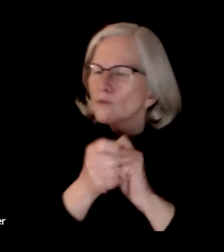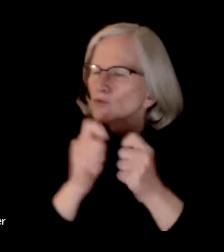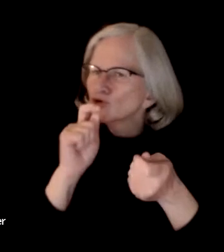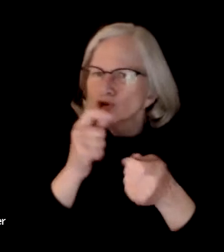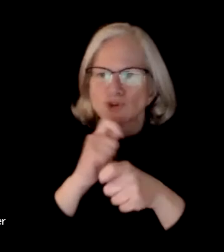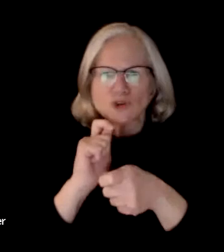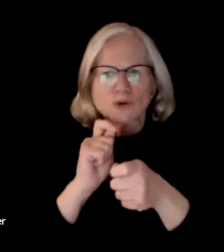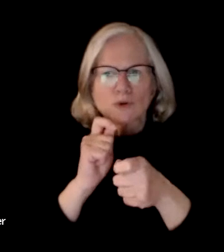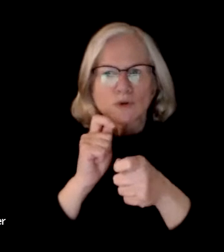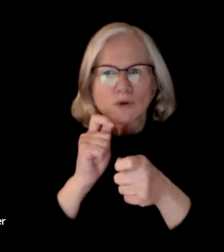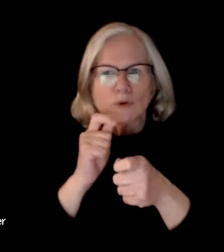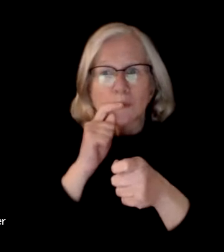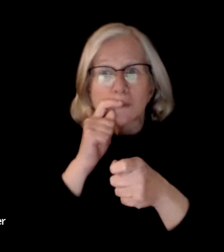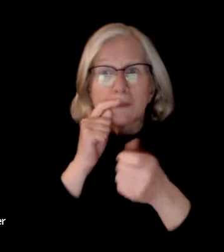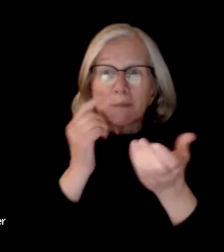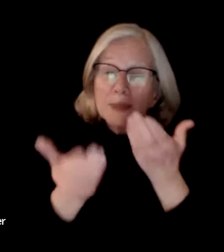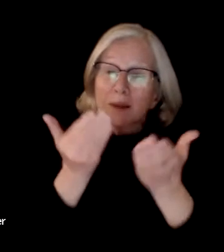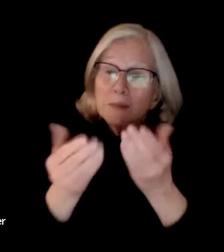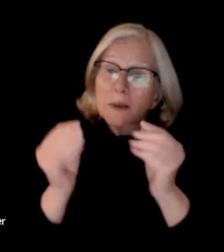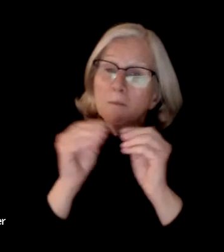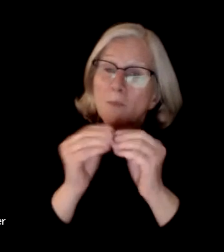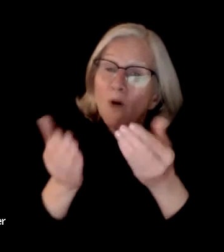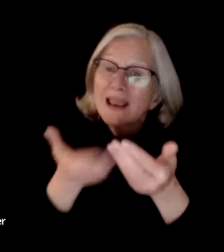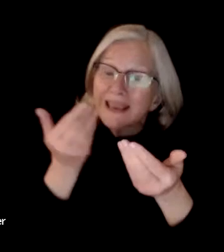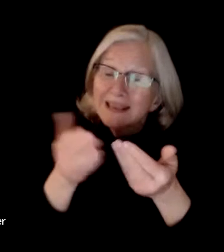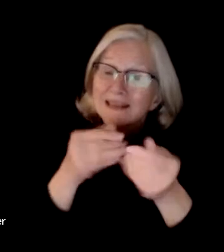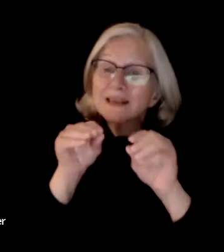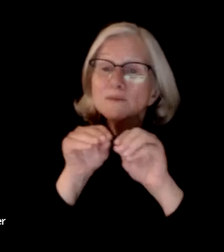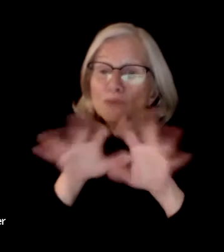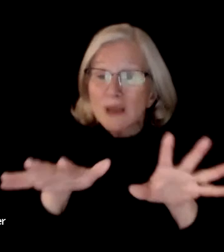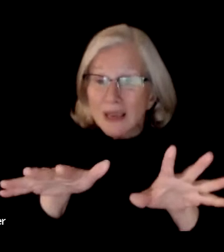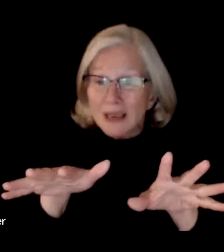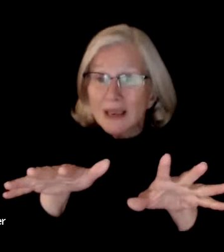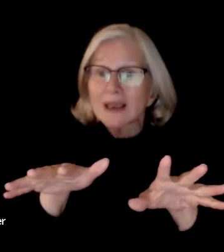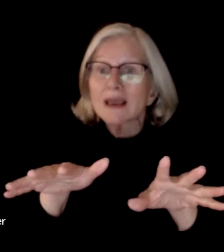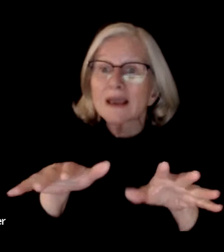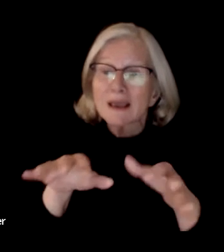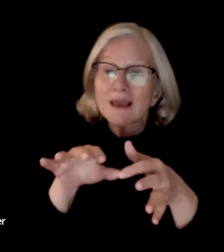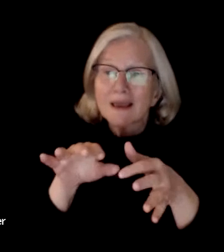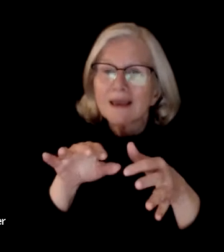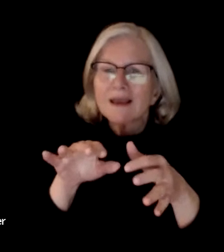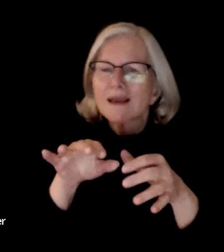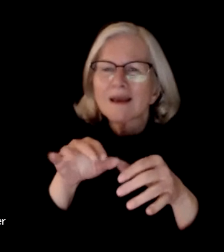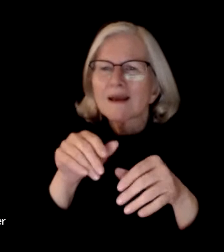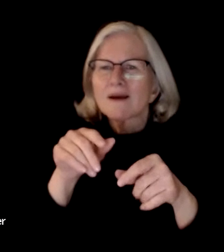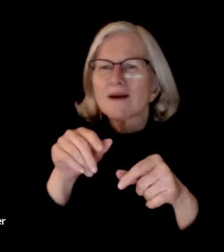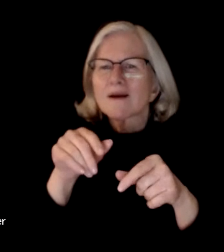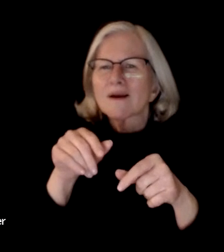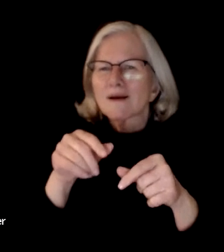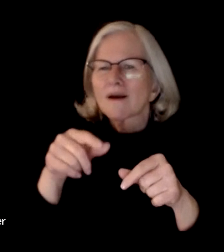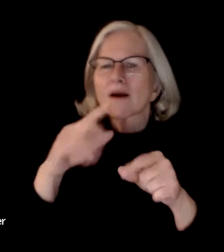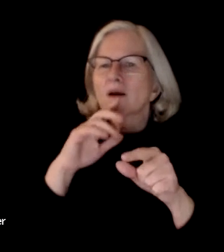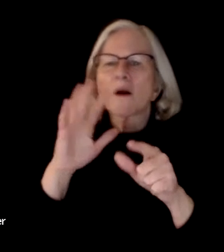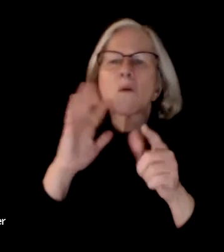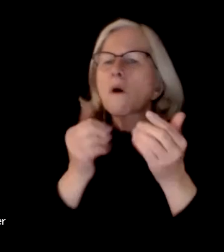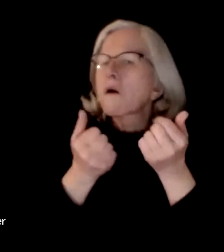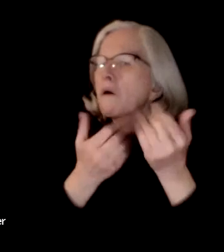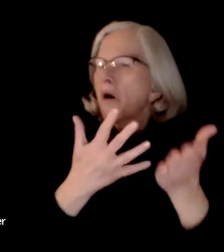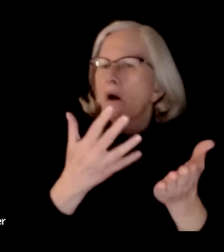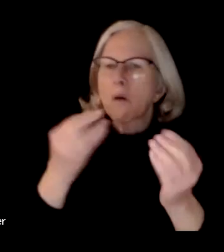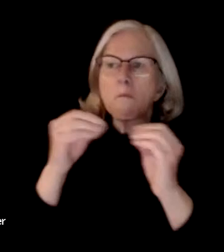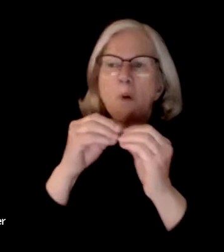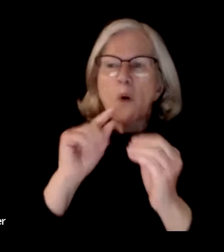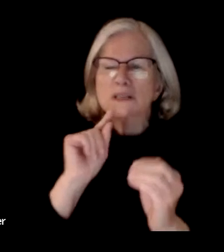is thought to be more easily spread from one person to another, it has not been found to cause more serious disease. With RNA viruses